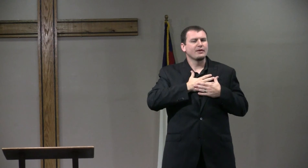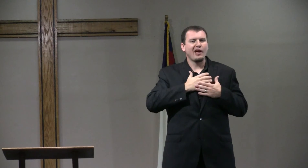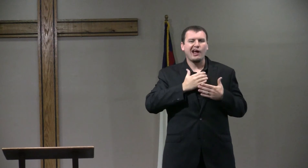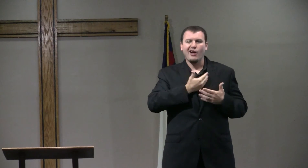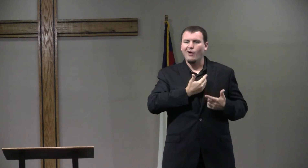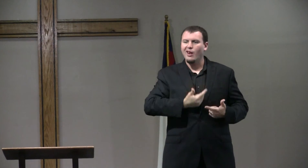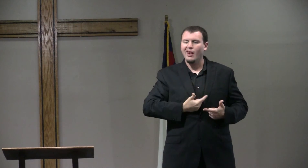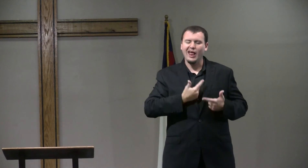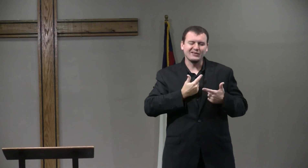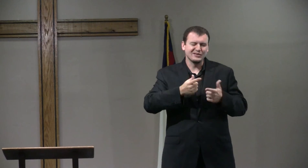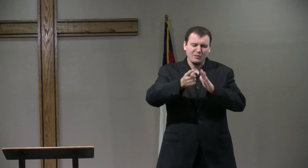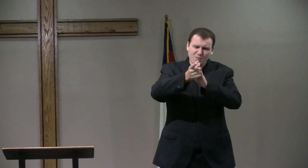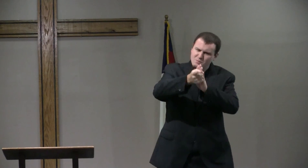And the Holy Spirit